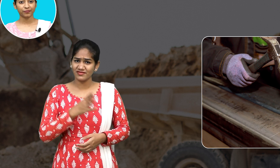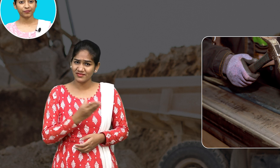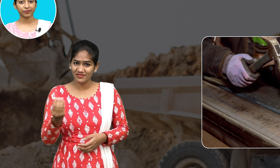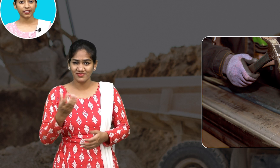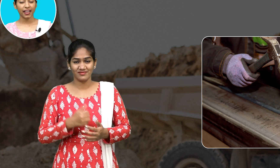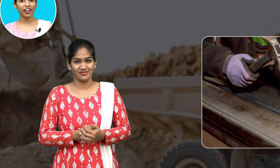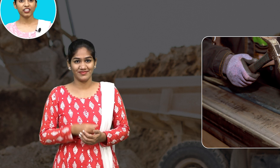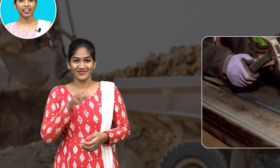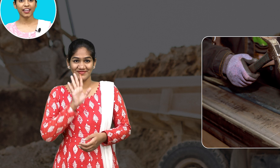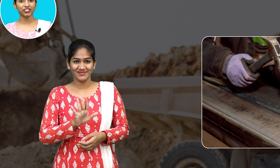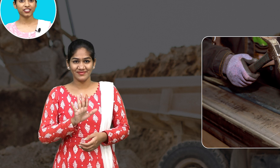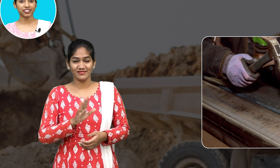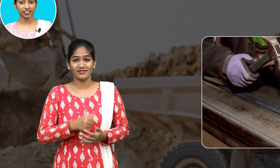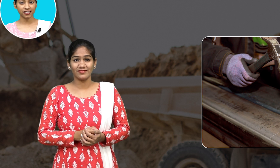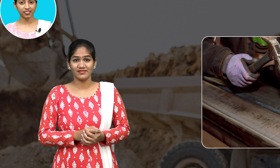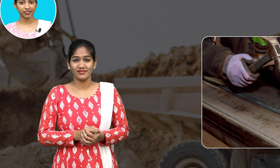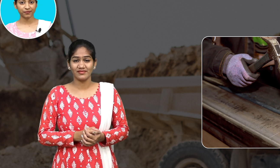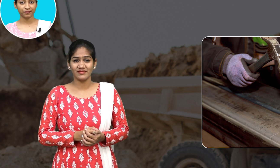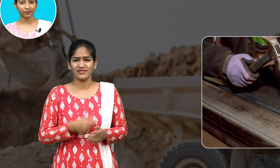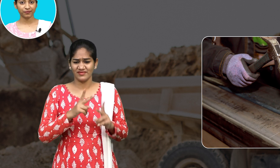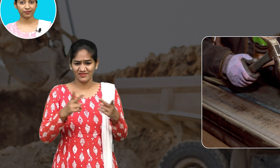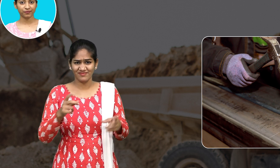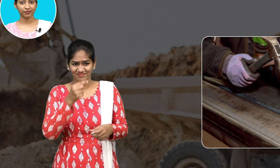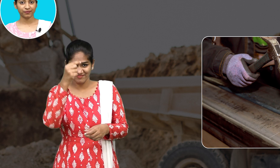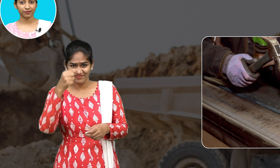and have the characteristics